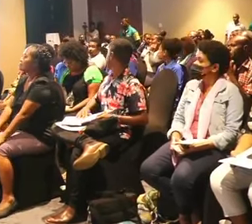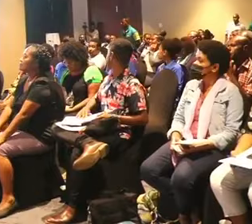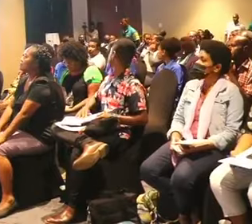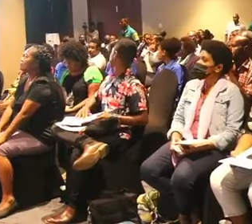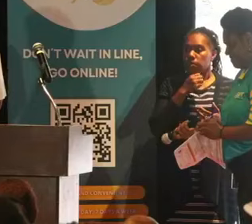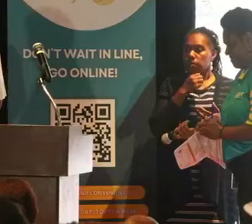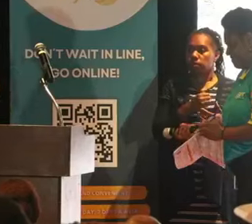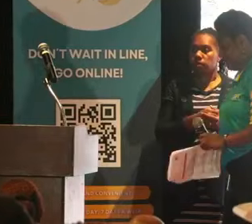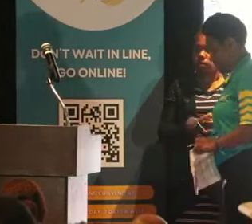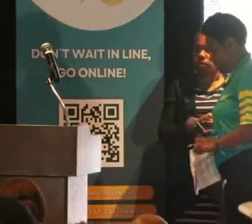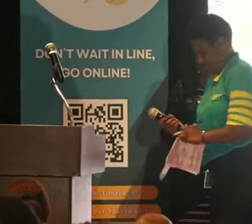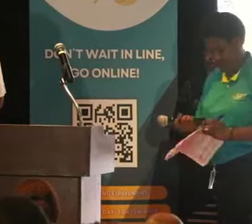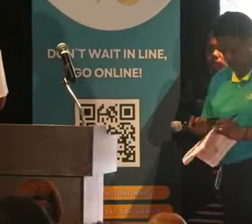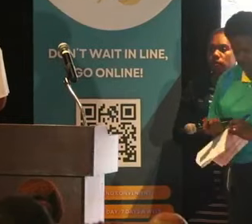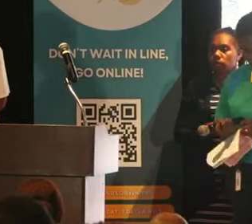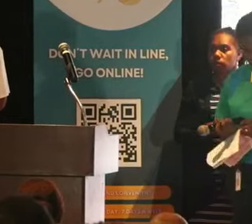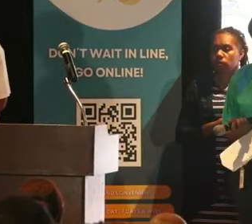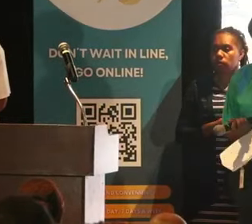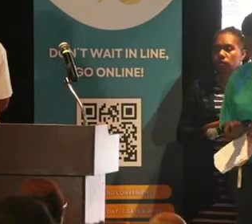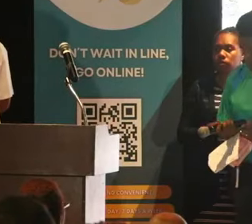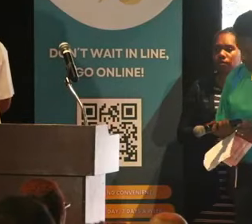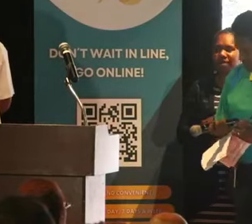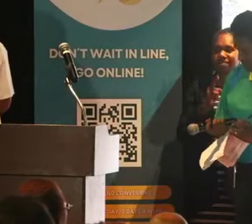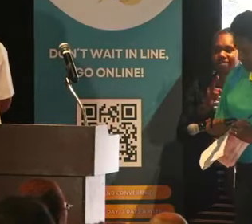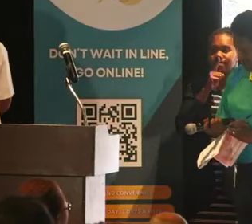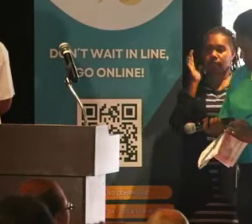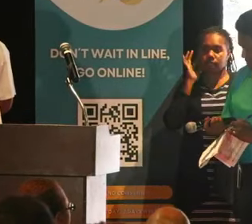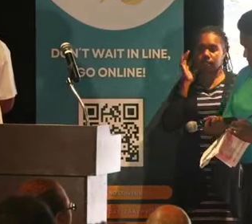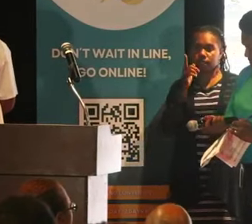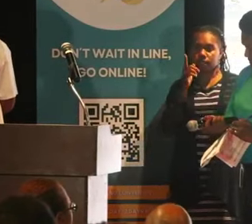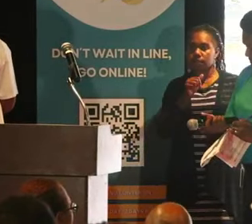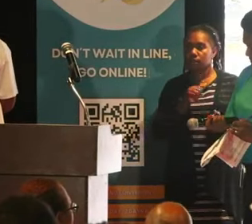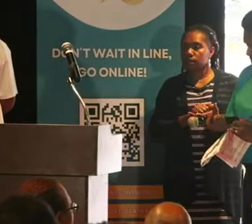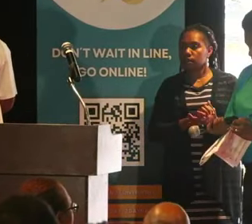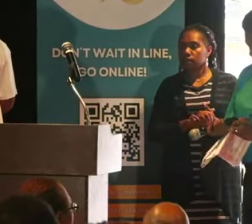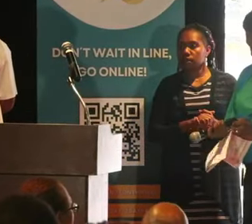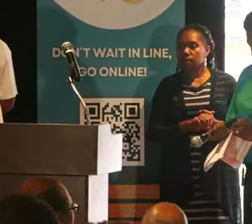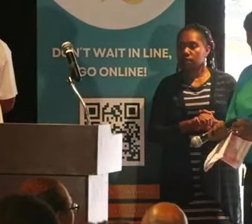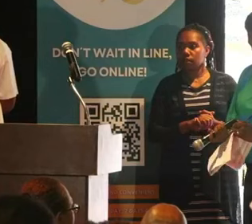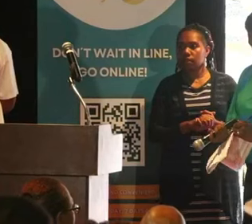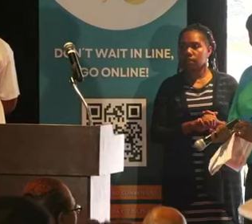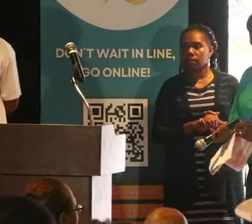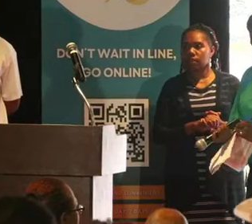sir, for a very nice presentation. My question